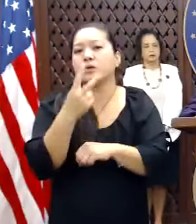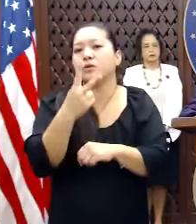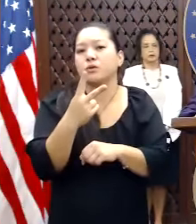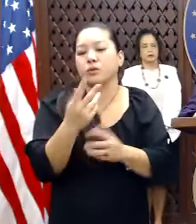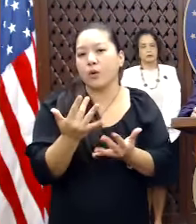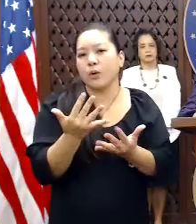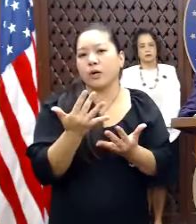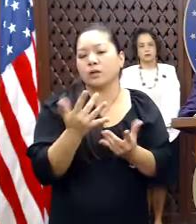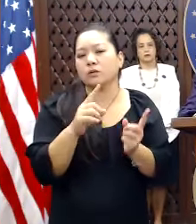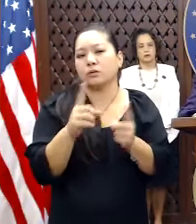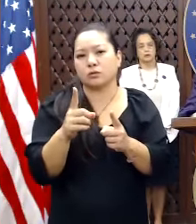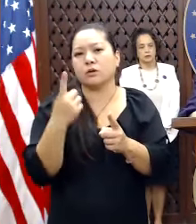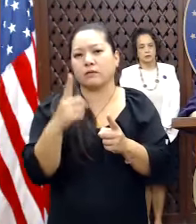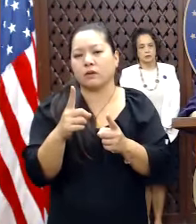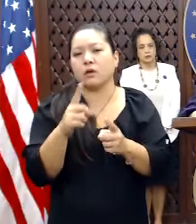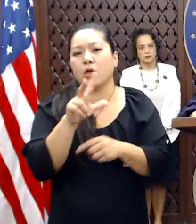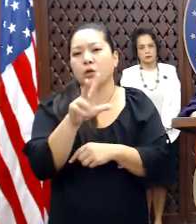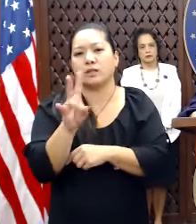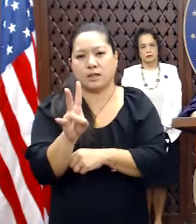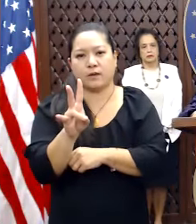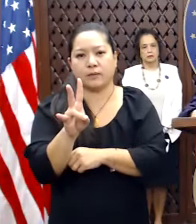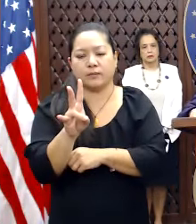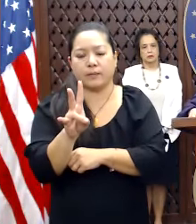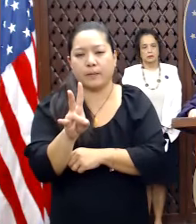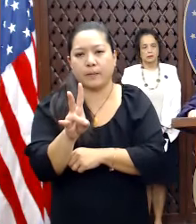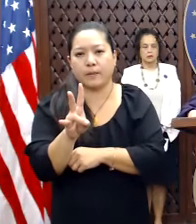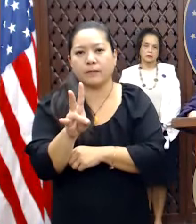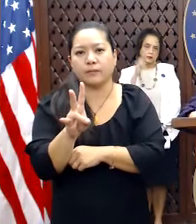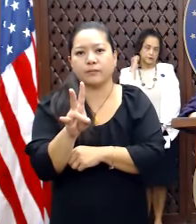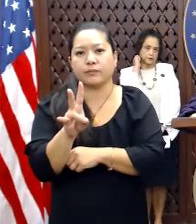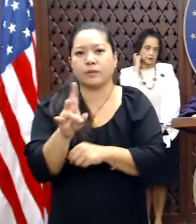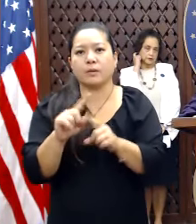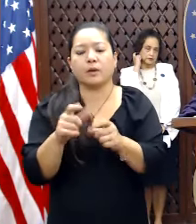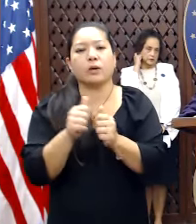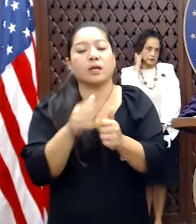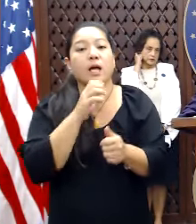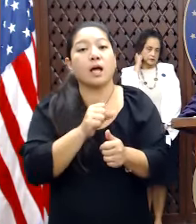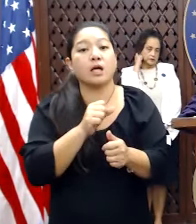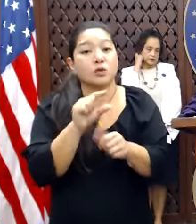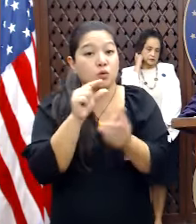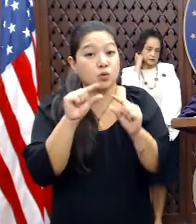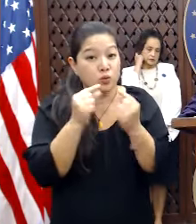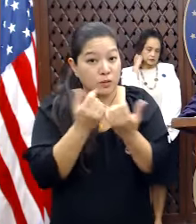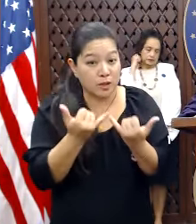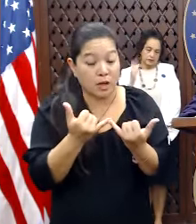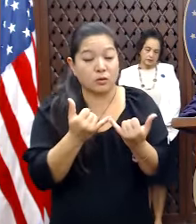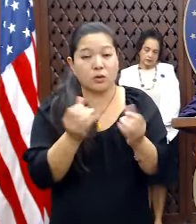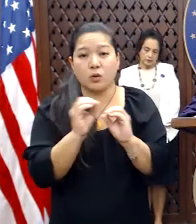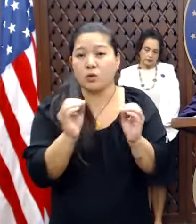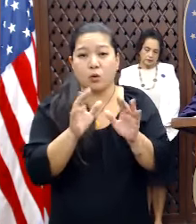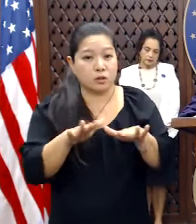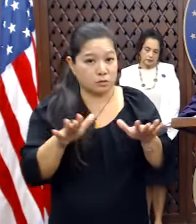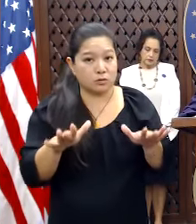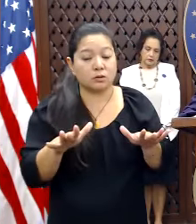pending determination for a grand total of 37. In regards to the age group, to this date, we have no